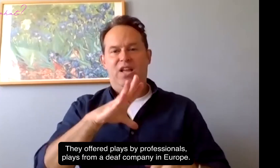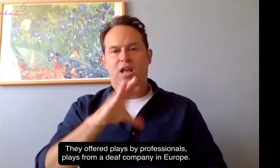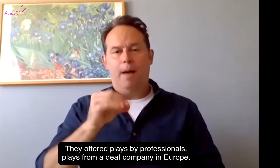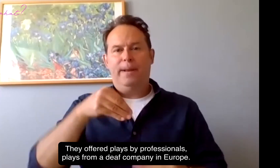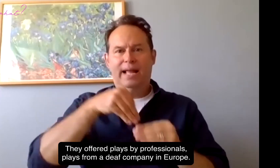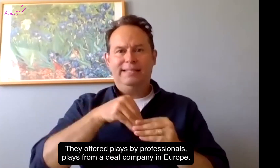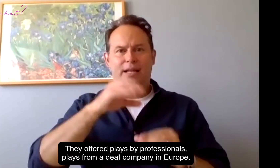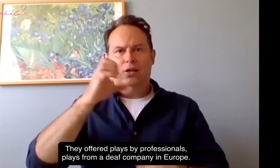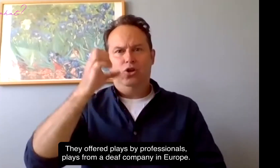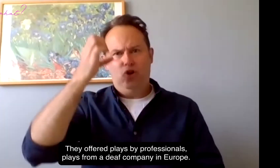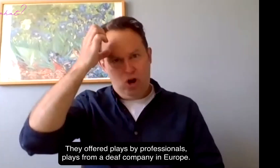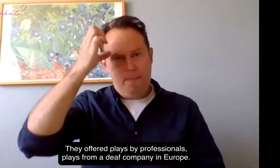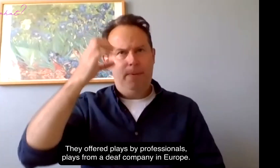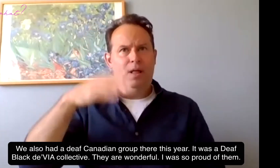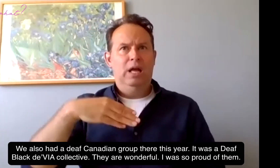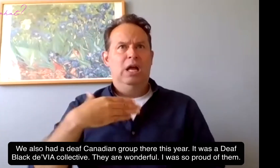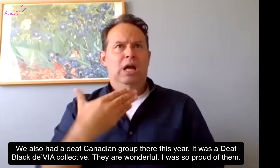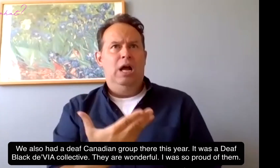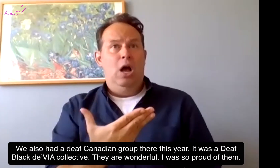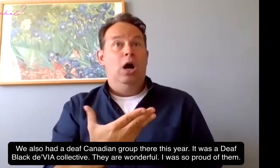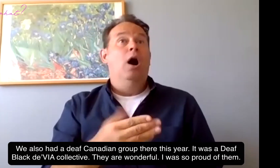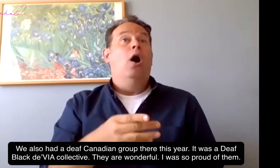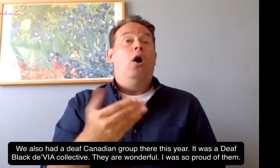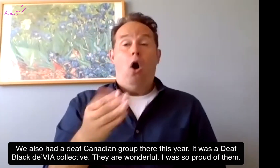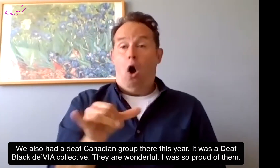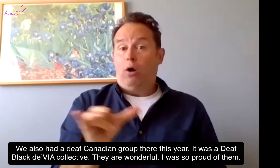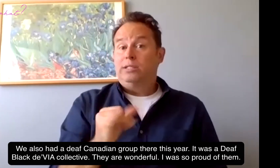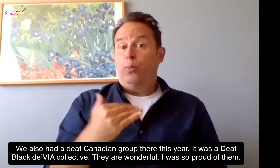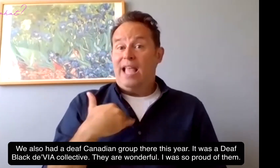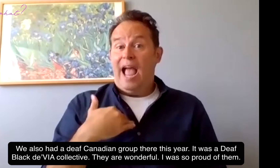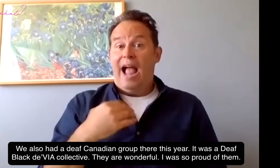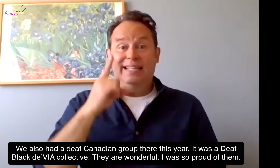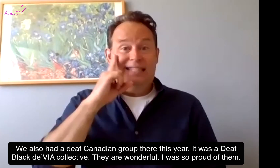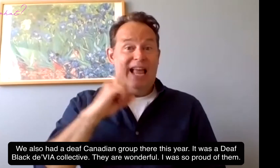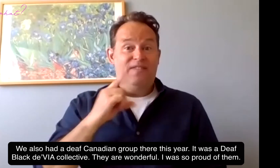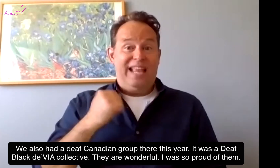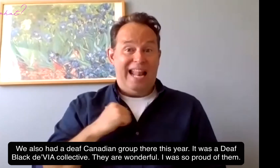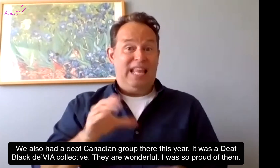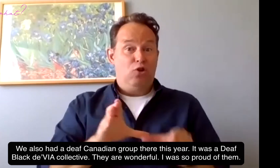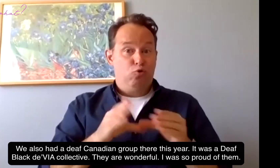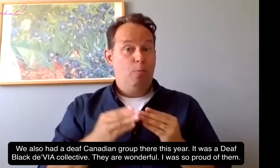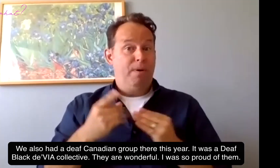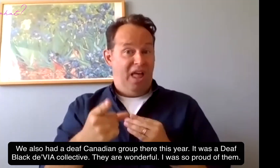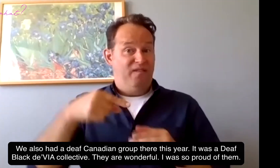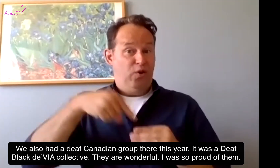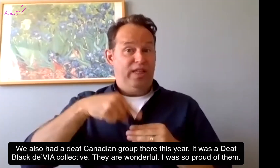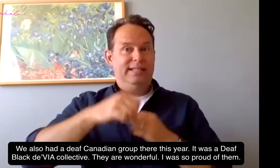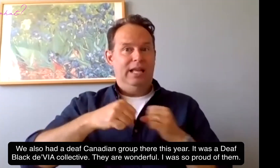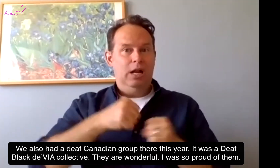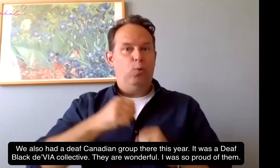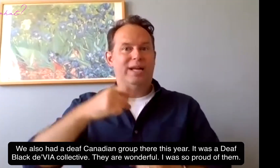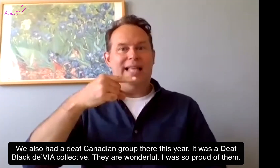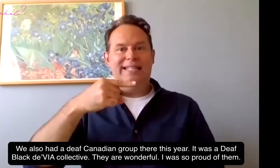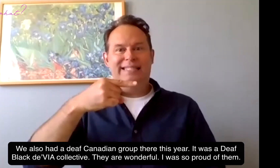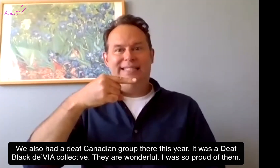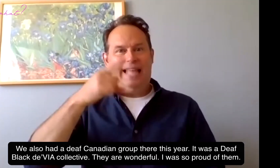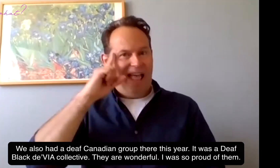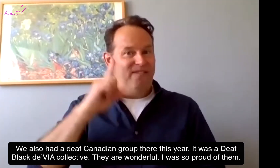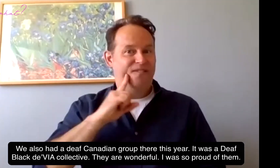deaf company in Europe. We also had a deaf Canadian group there this year. It was a